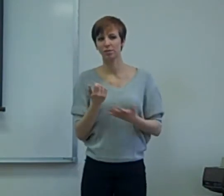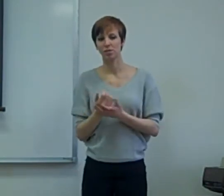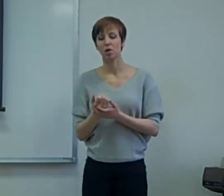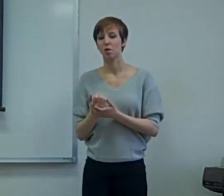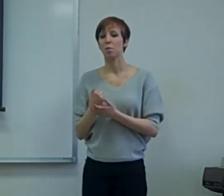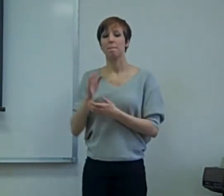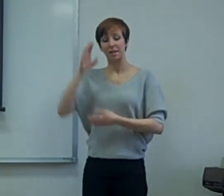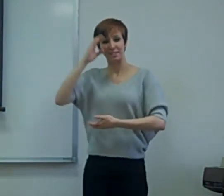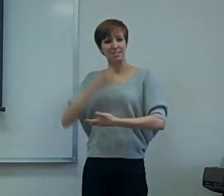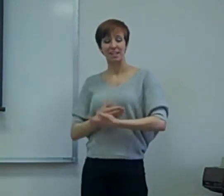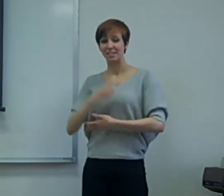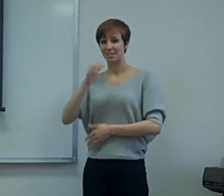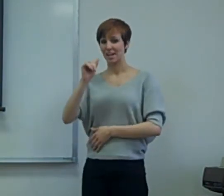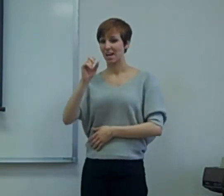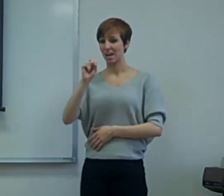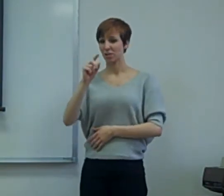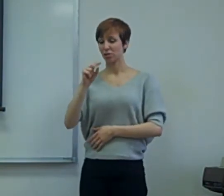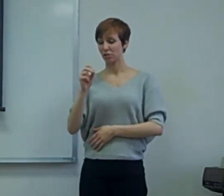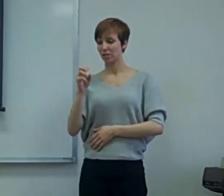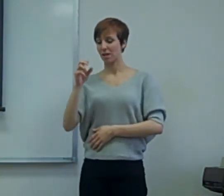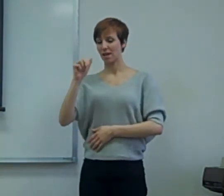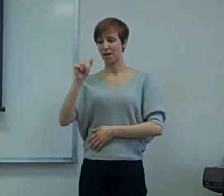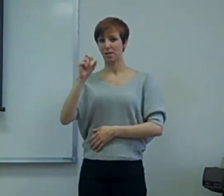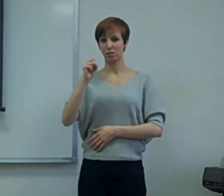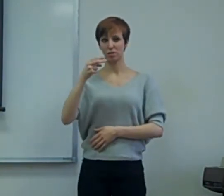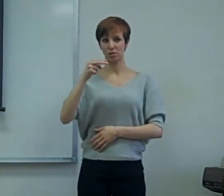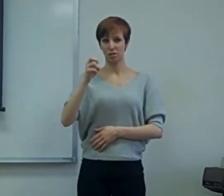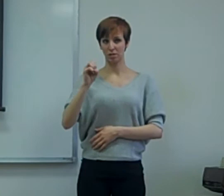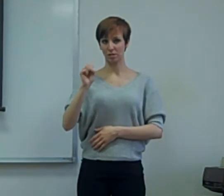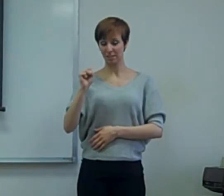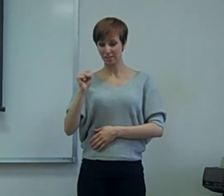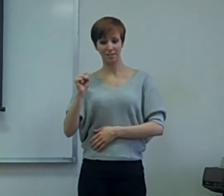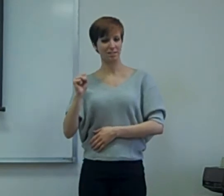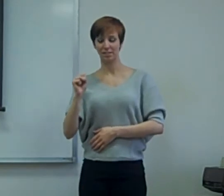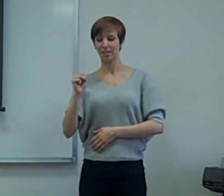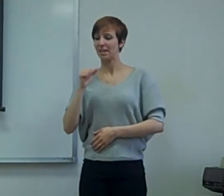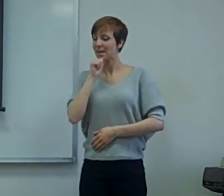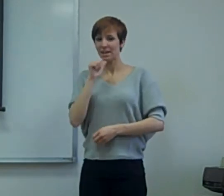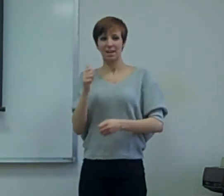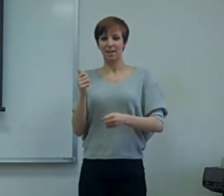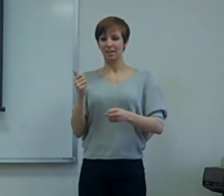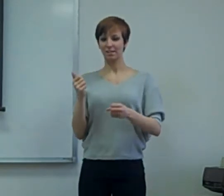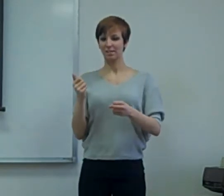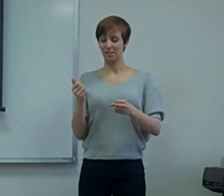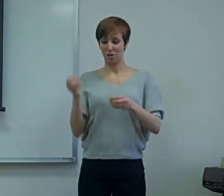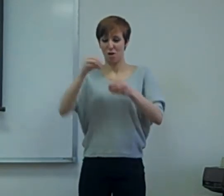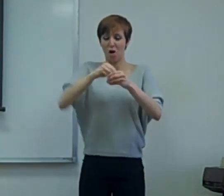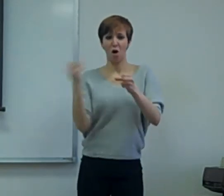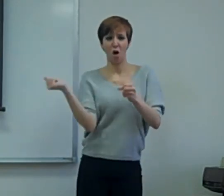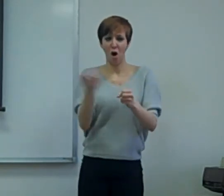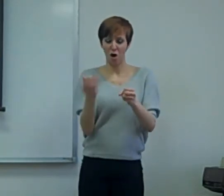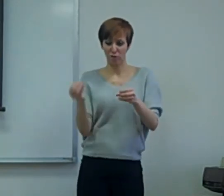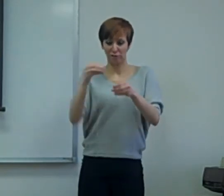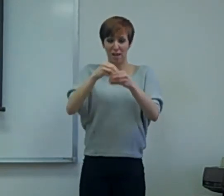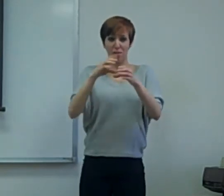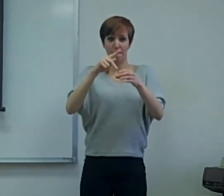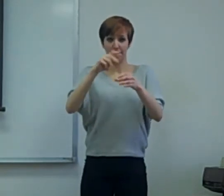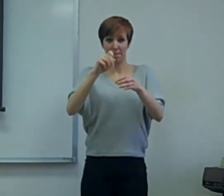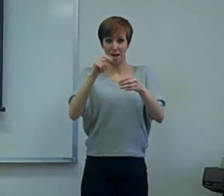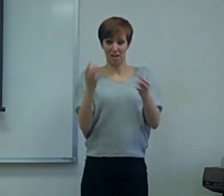like, well, we'll put in what we can and figure out what to do with the rest. So we put in, you know, what we could, and buried those, and then